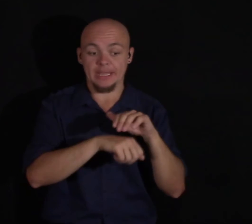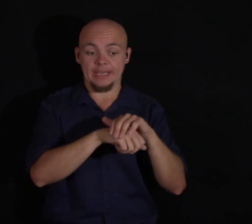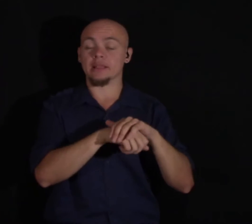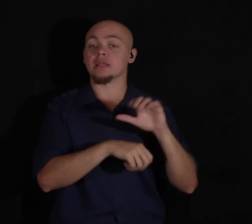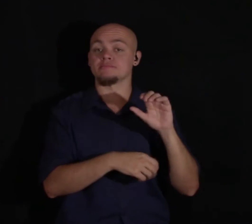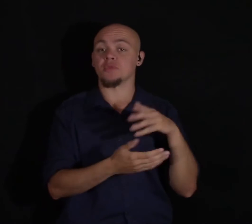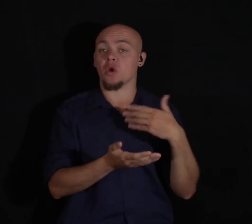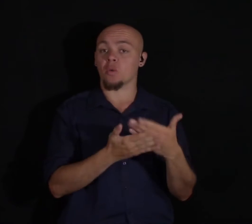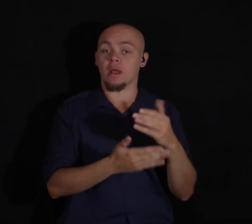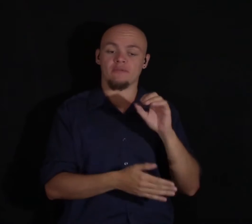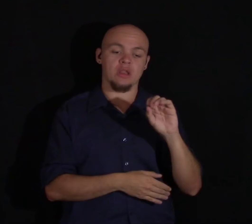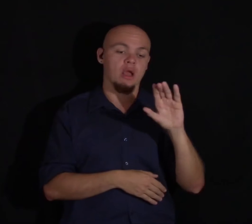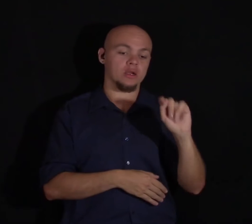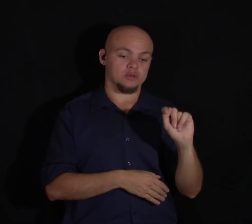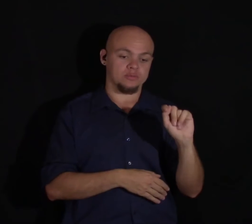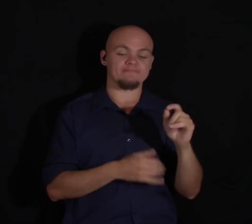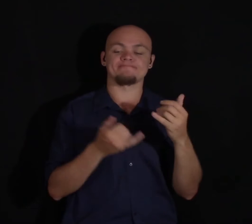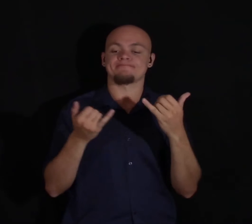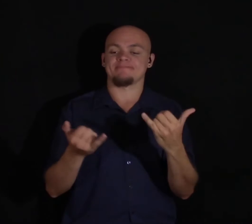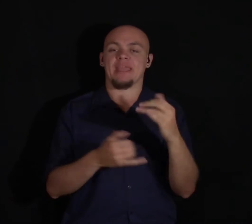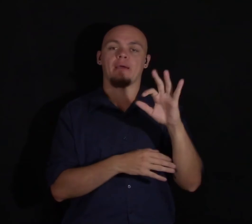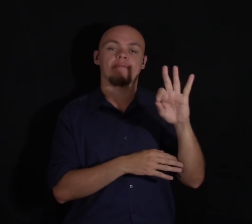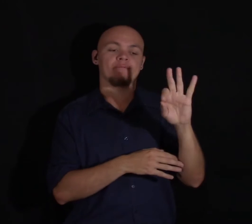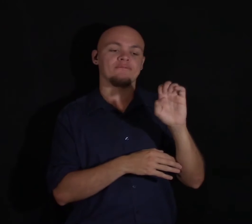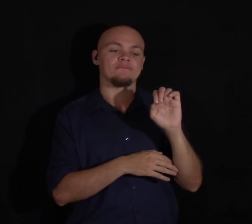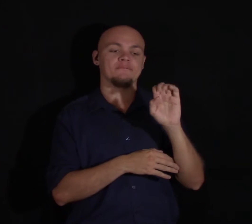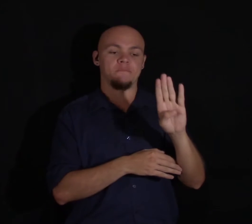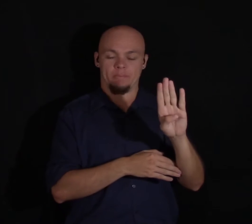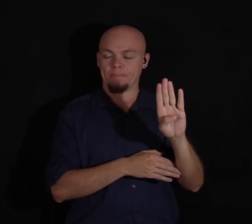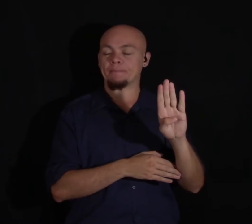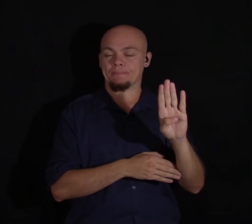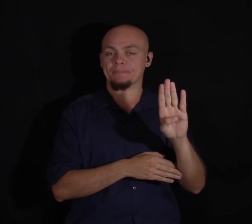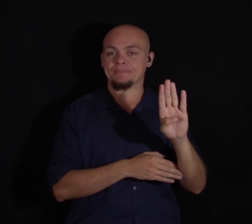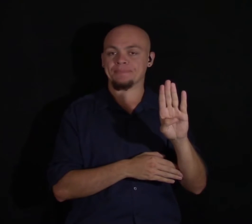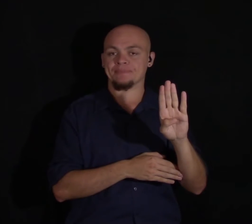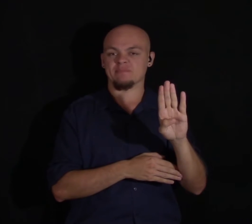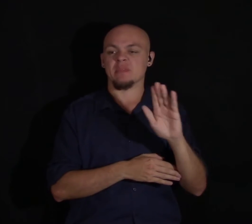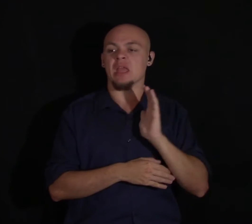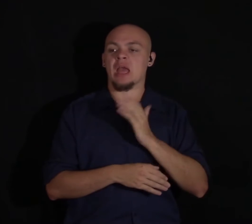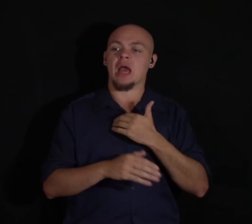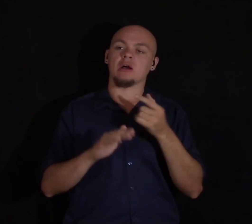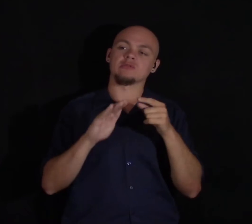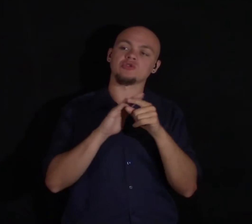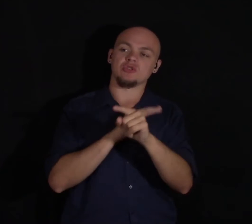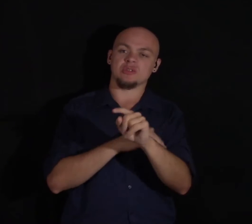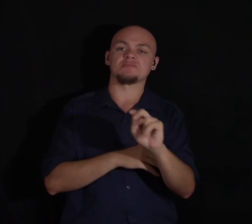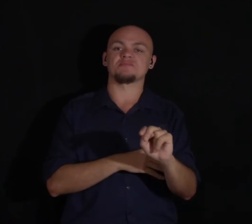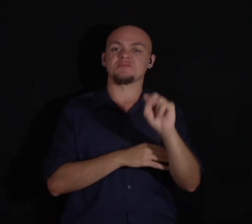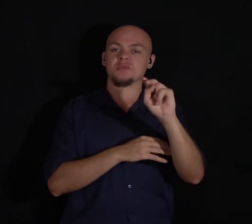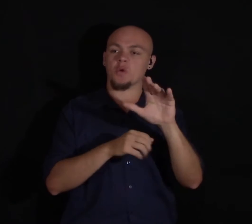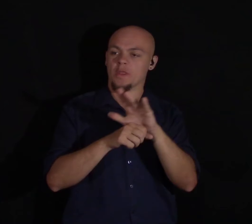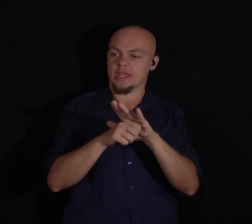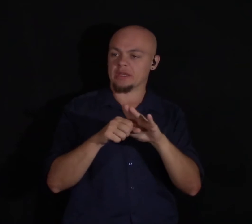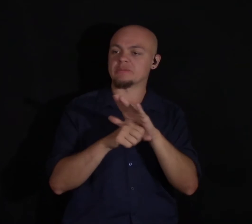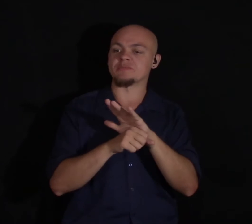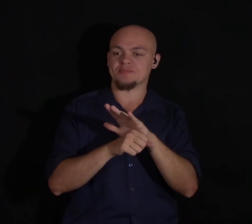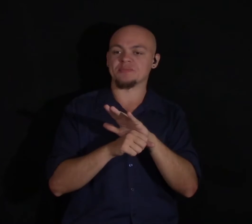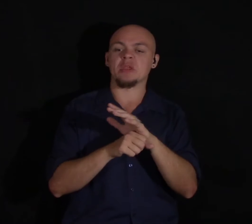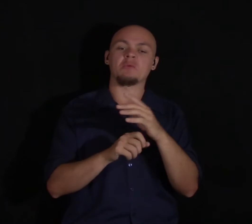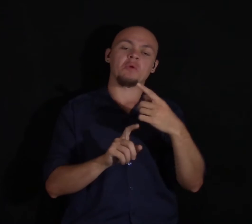was now February. We accordingly determined to commence our journey towards the north at the expiration of another month.